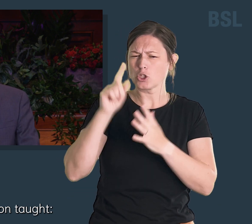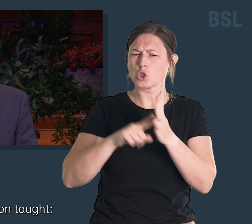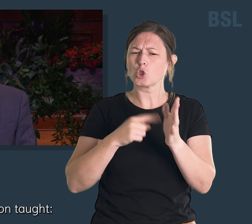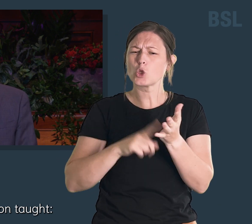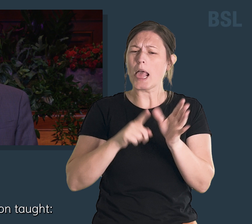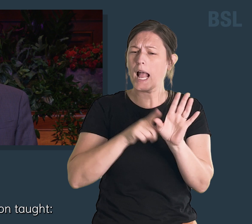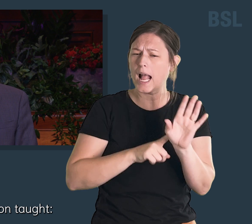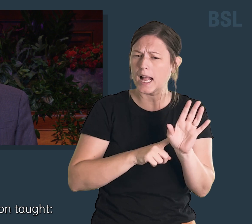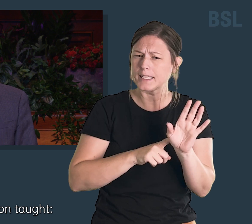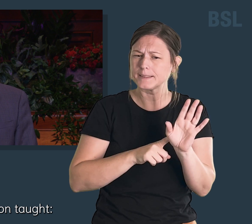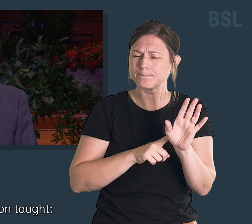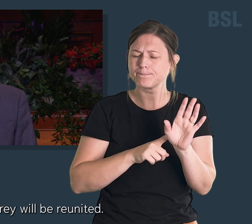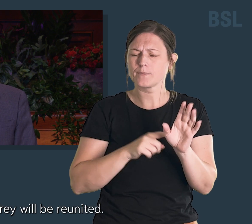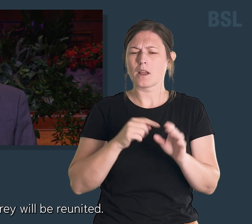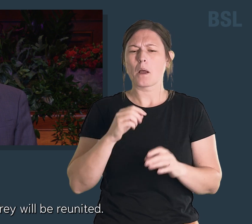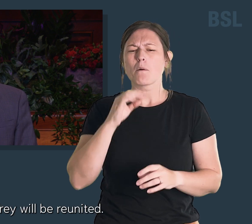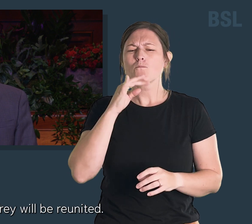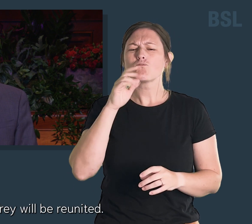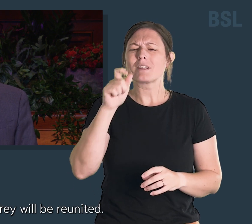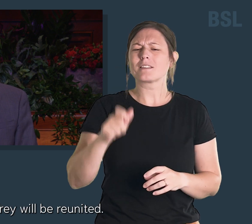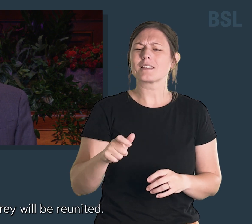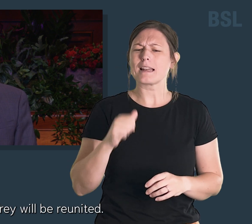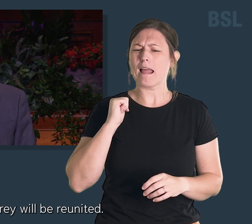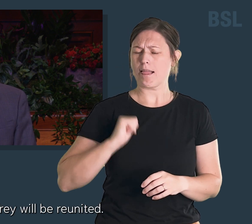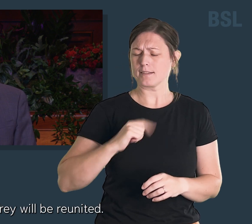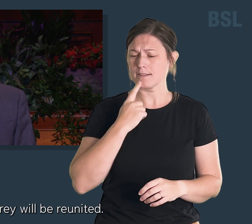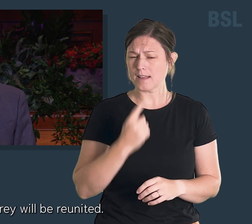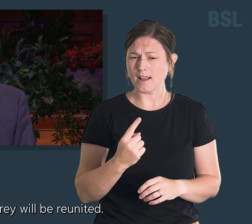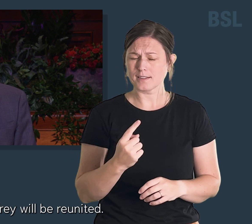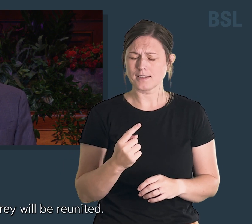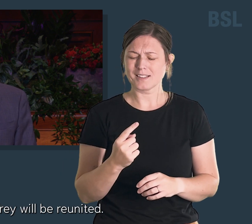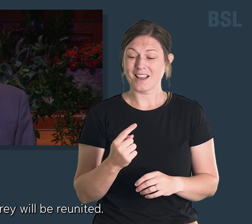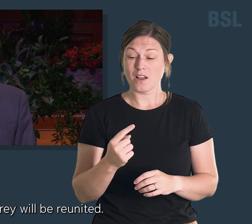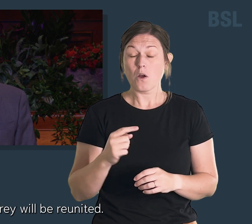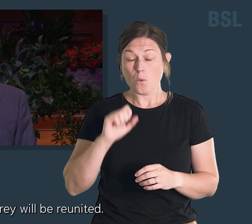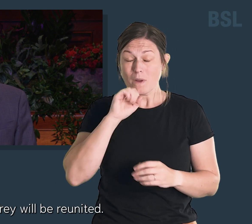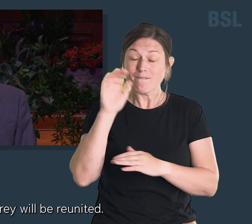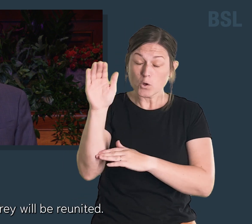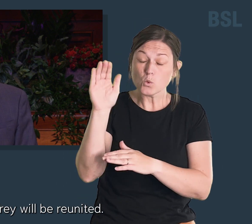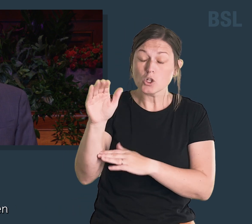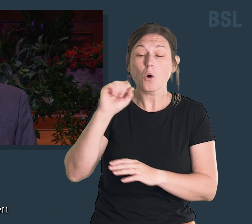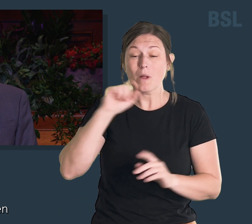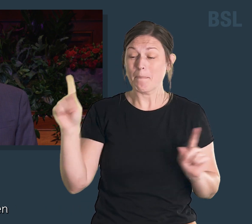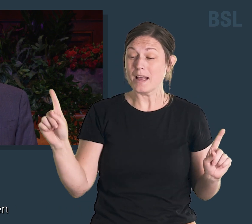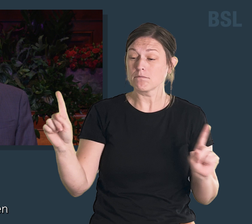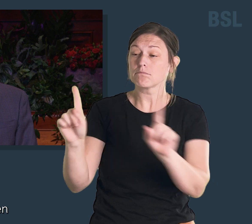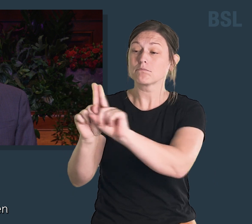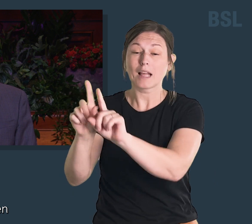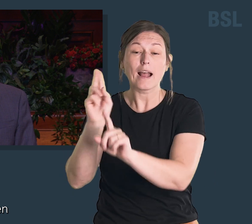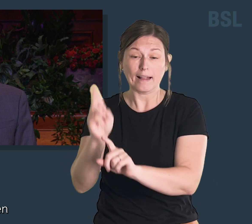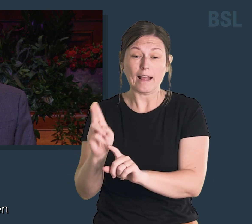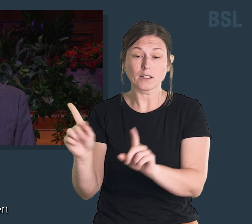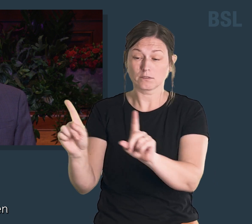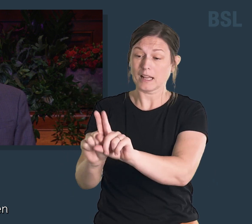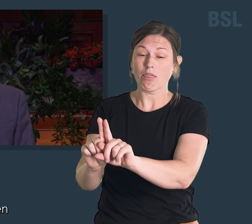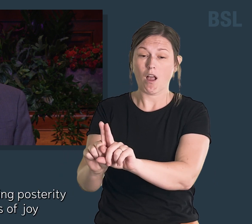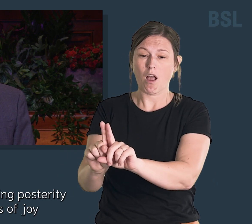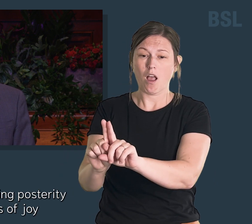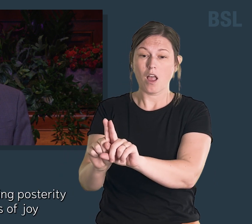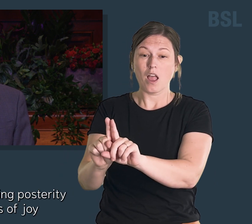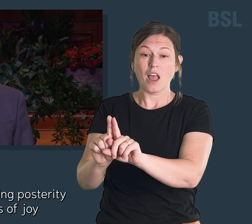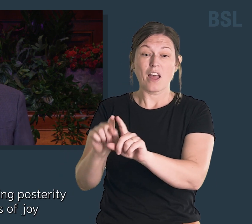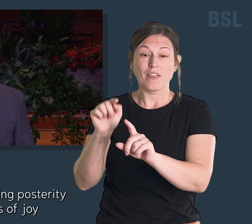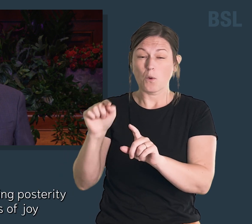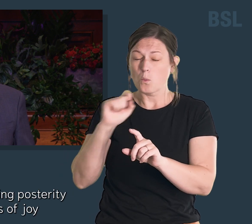M. Nelson taught, In time, Patricia and Jeffrey will be reunited. They will later be joined by their children